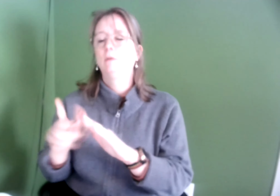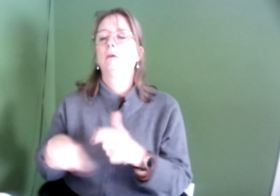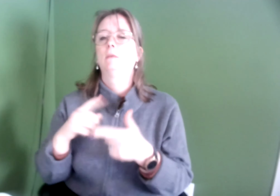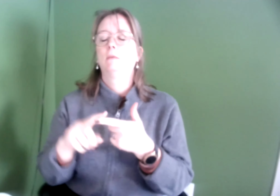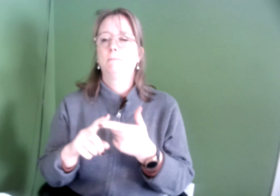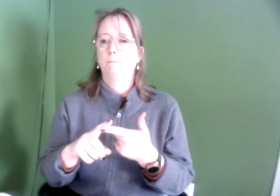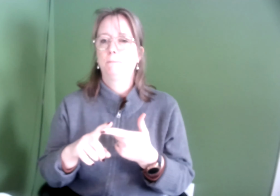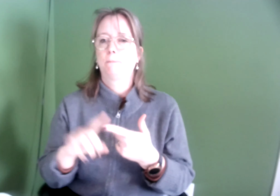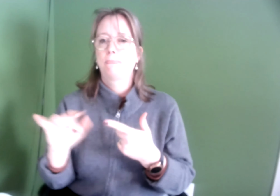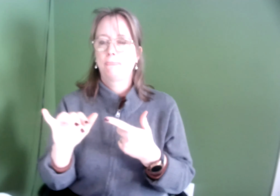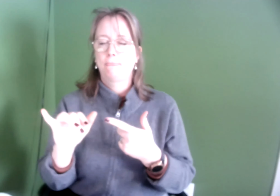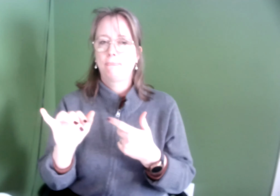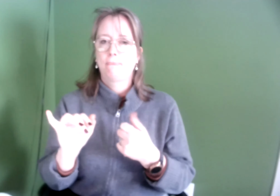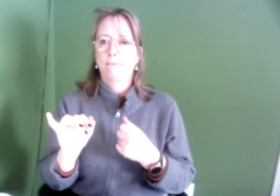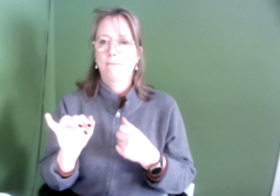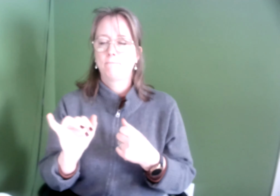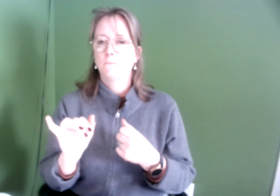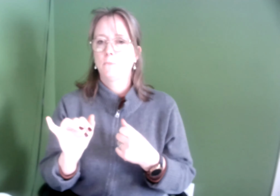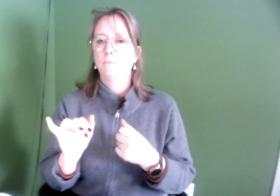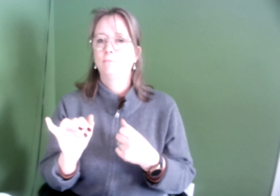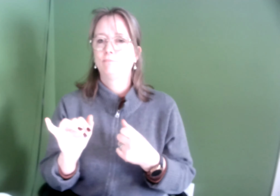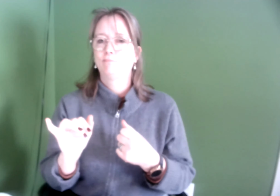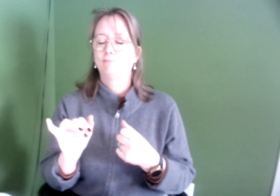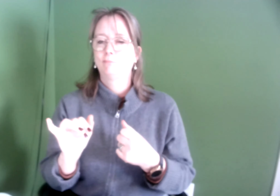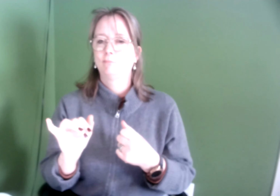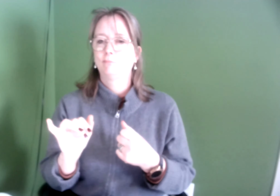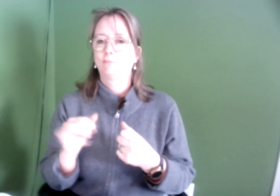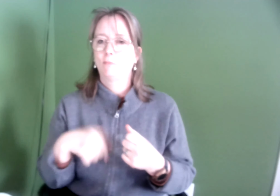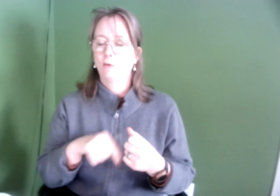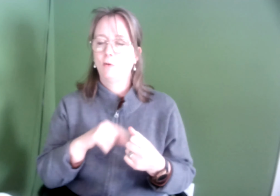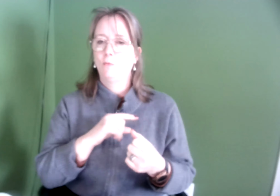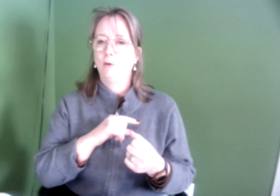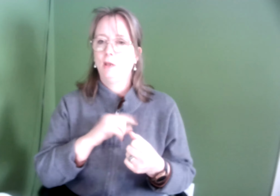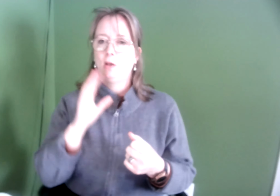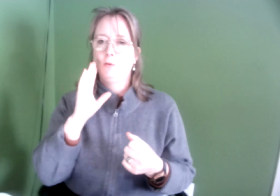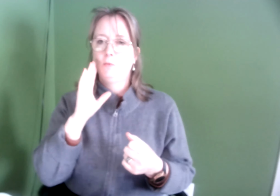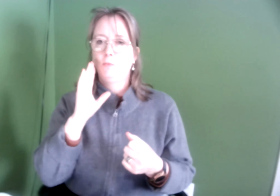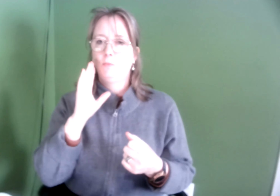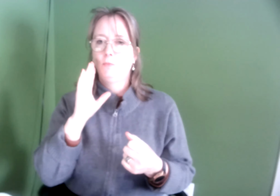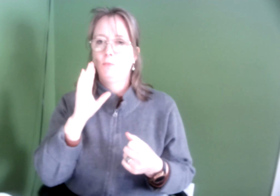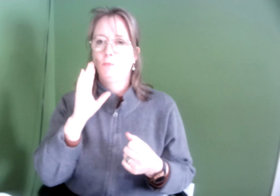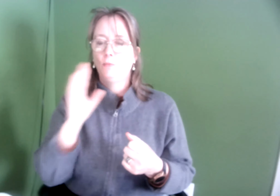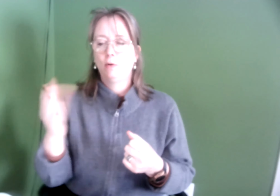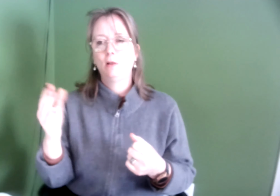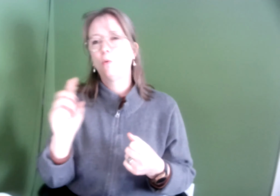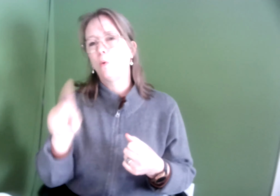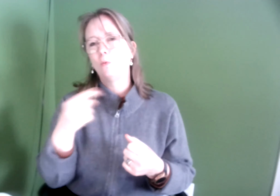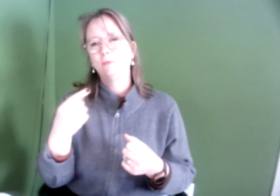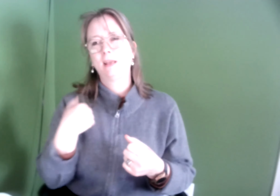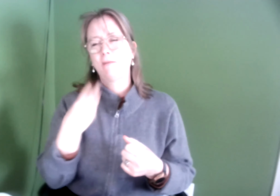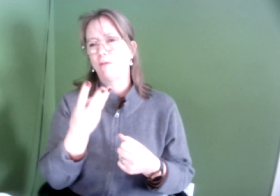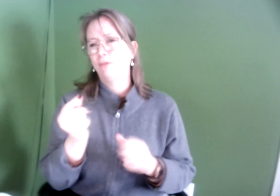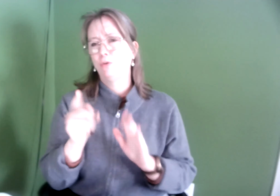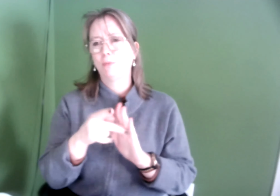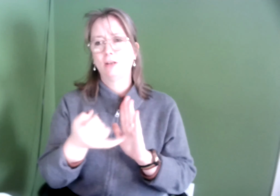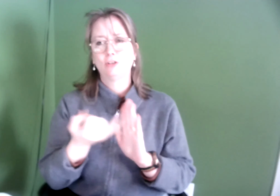then ultimately, we will only be bringing just a few projects forward to the commissioners